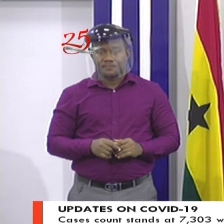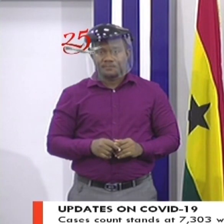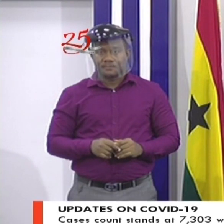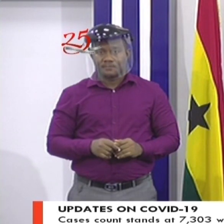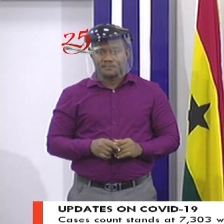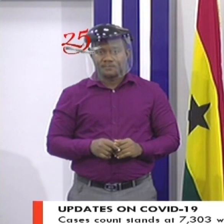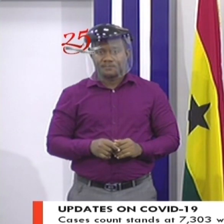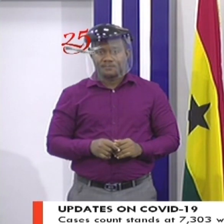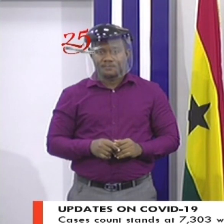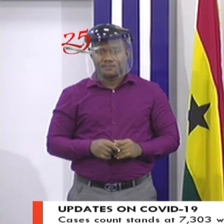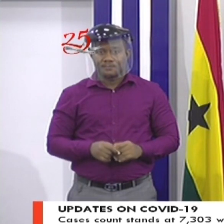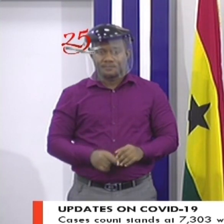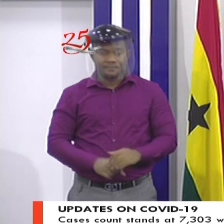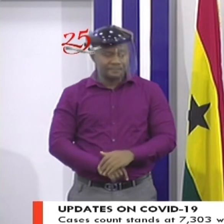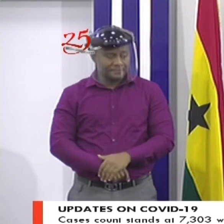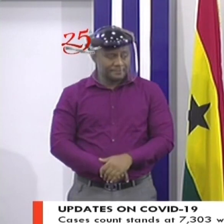Persons